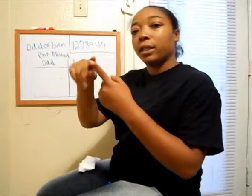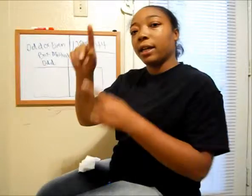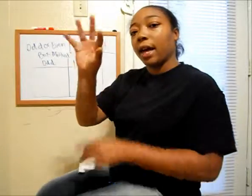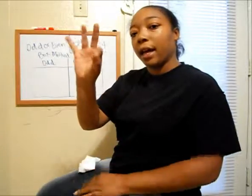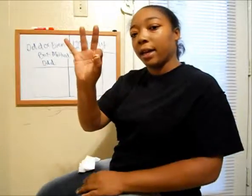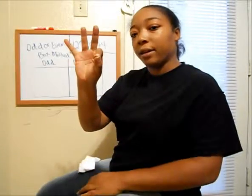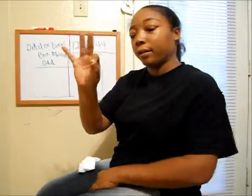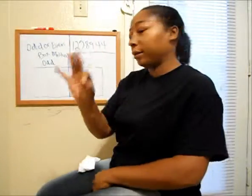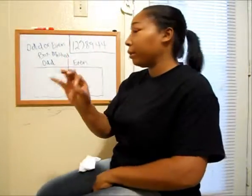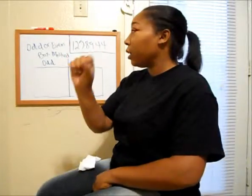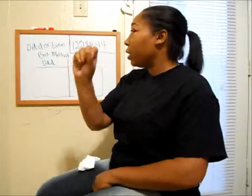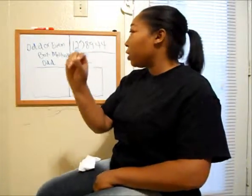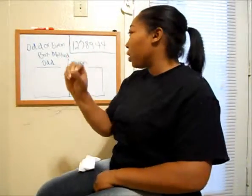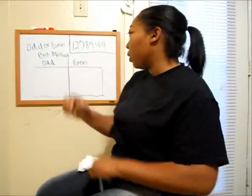9. So,